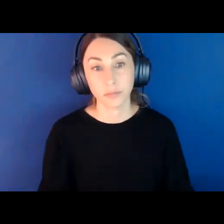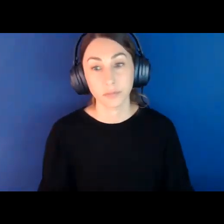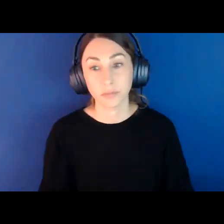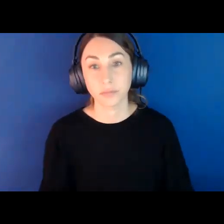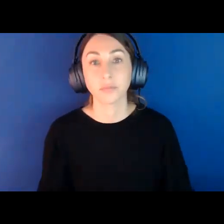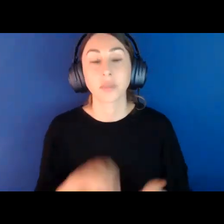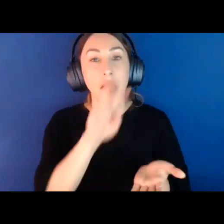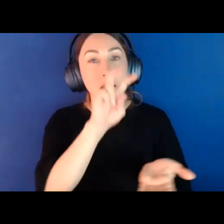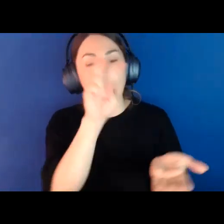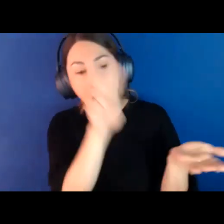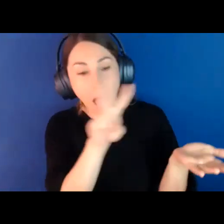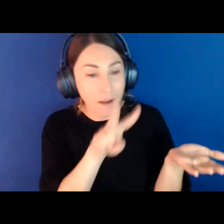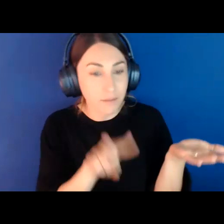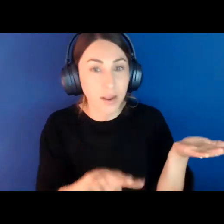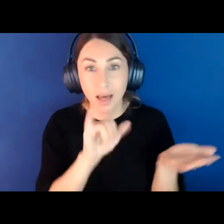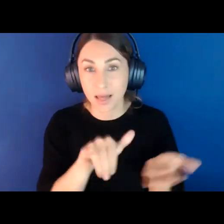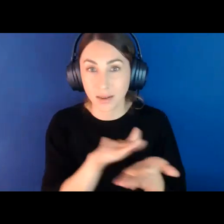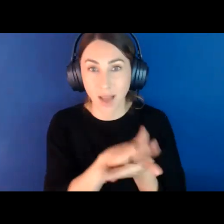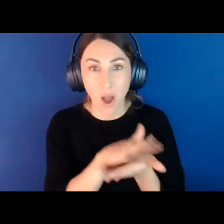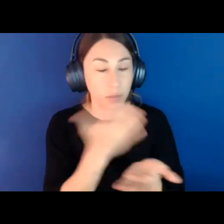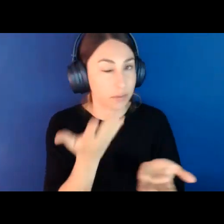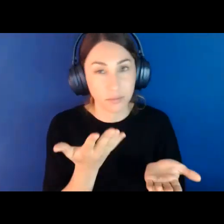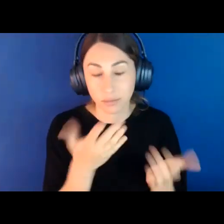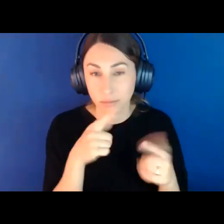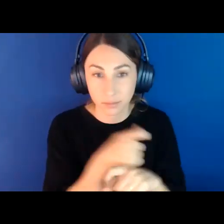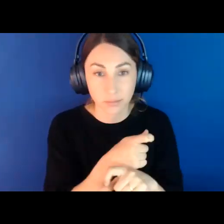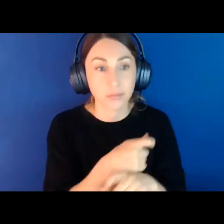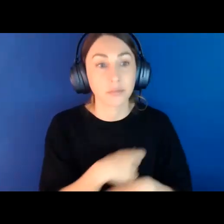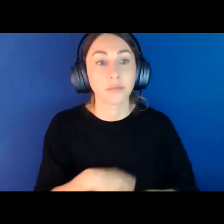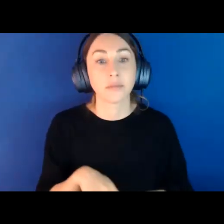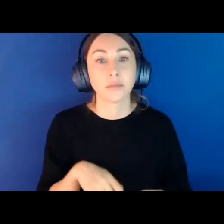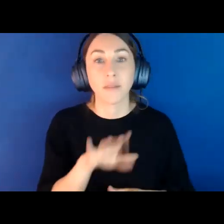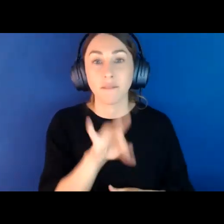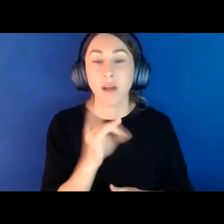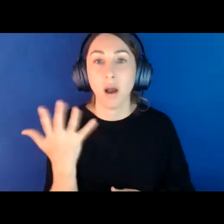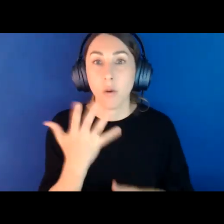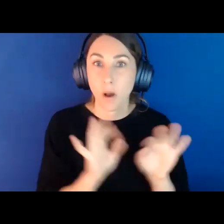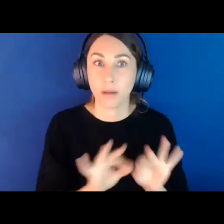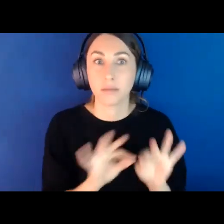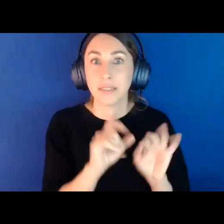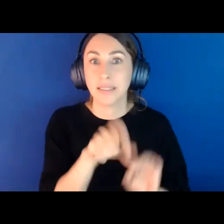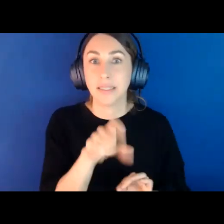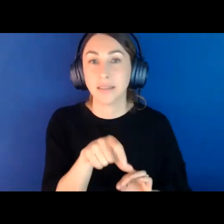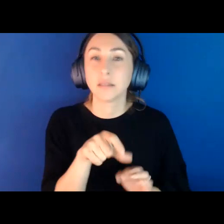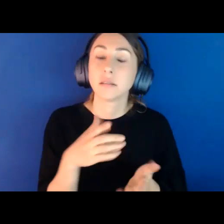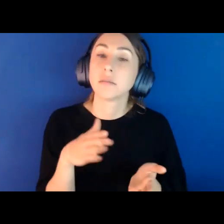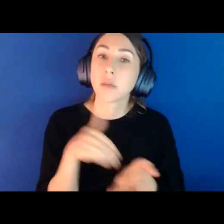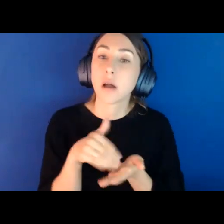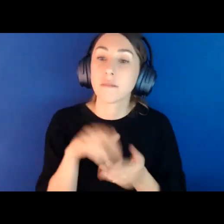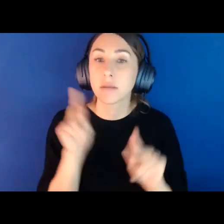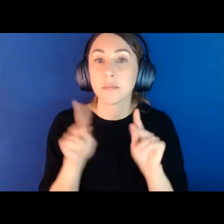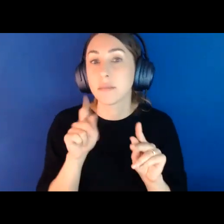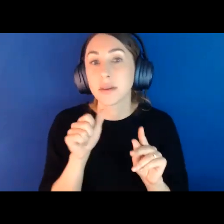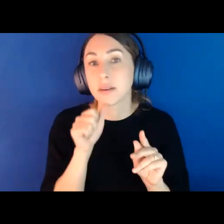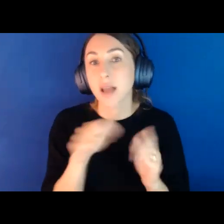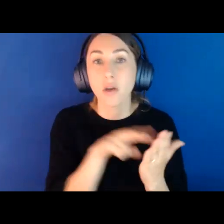navigating the document to find what is needed. So a lot of people don't really use either